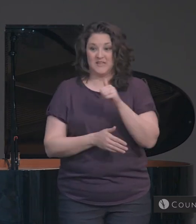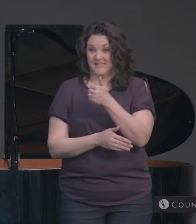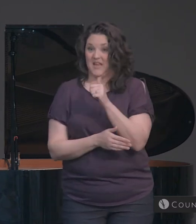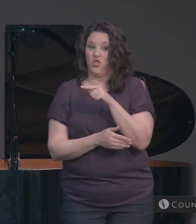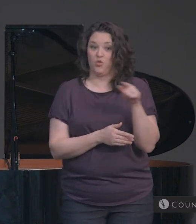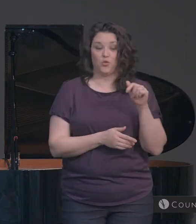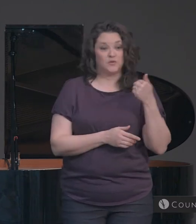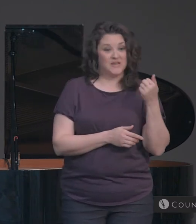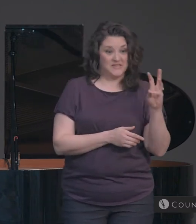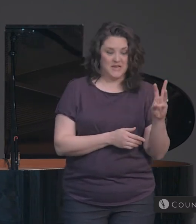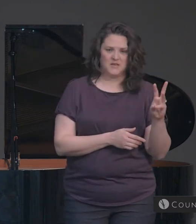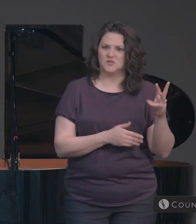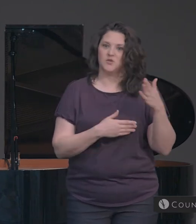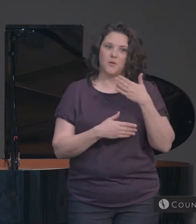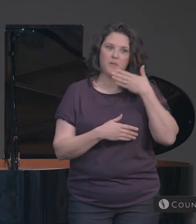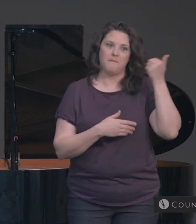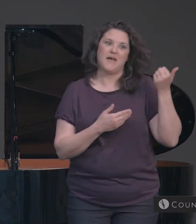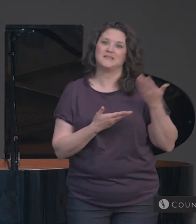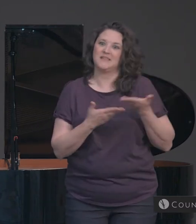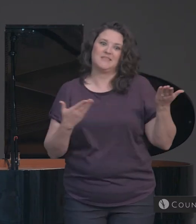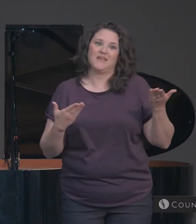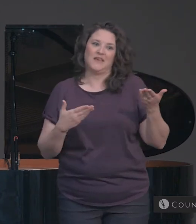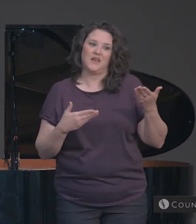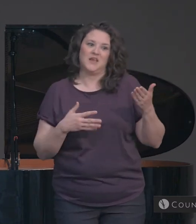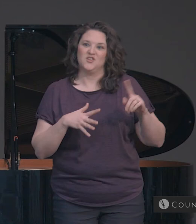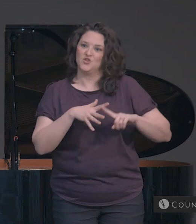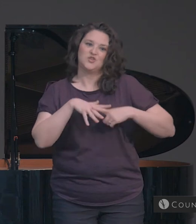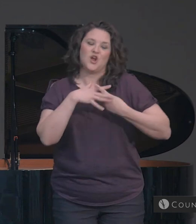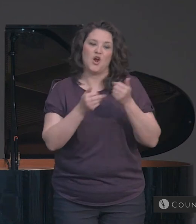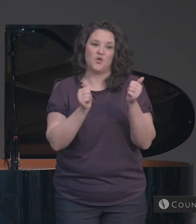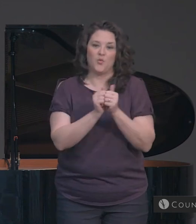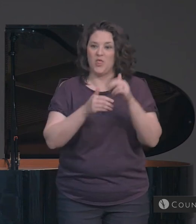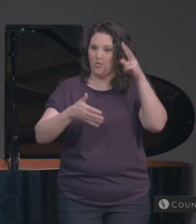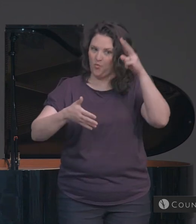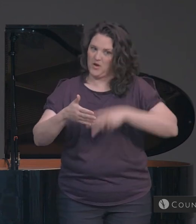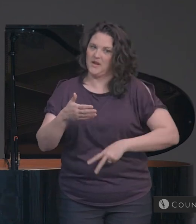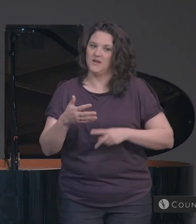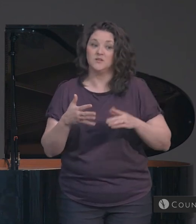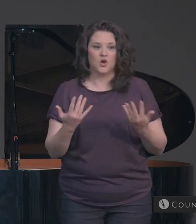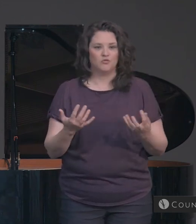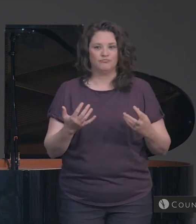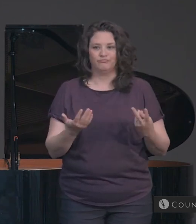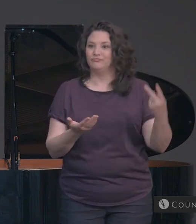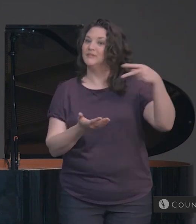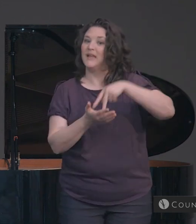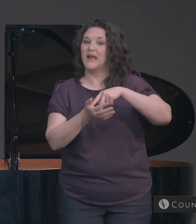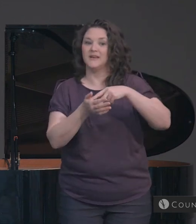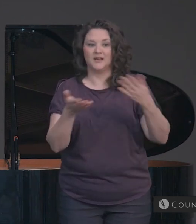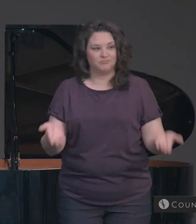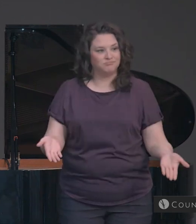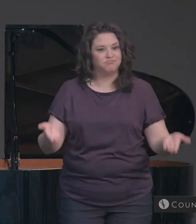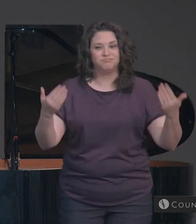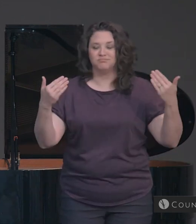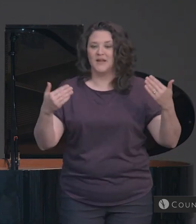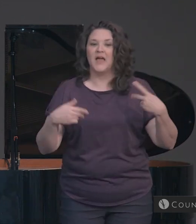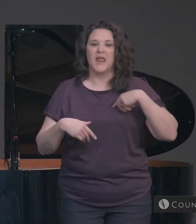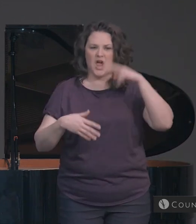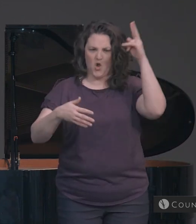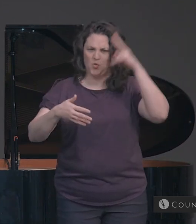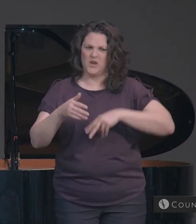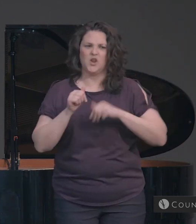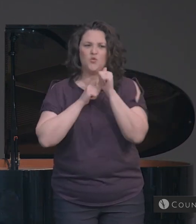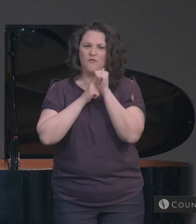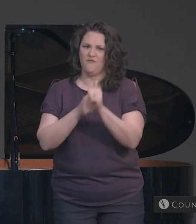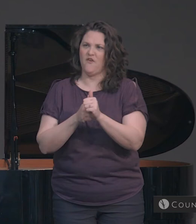And I think the best thing to do is just start off by reading it. So I'm going to have you stand. And I will read the text. You